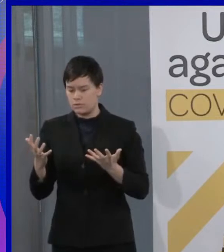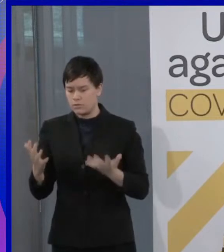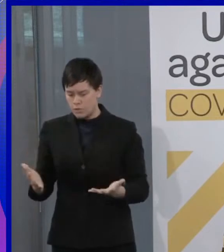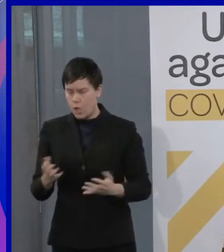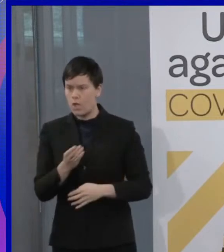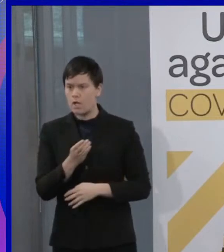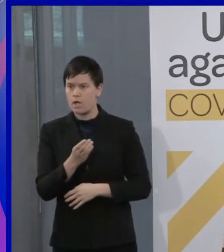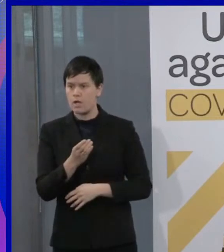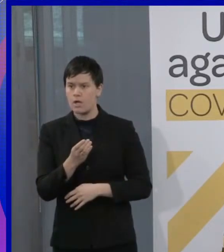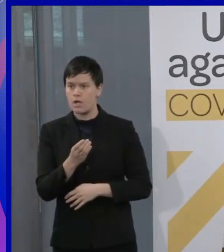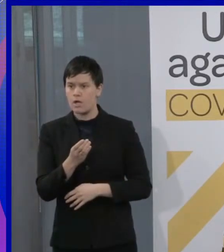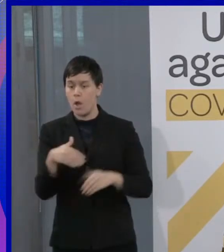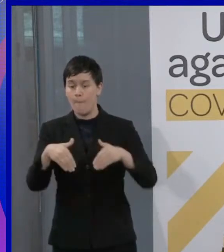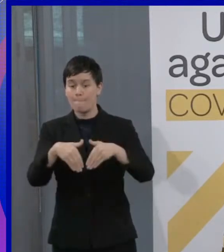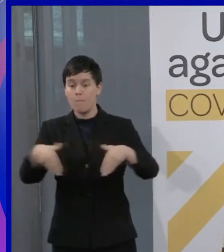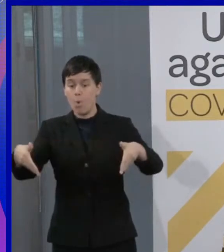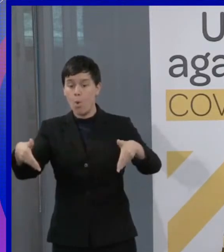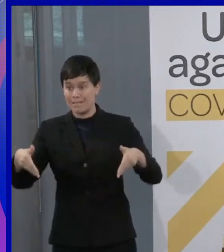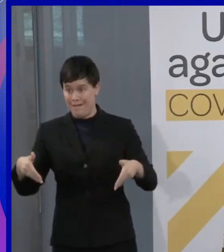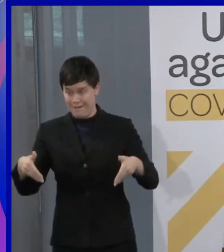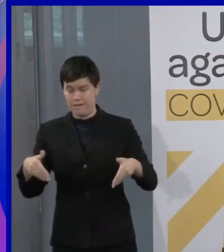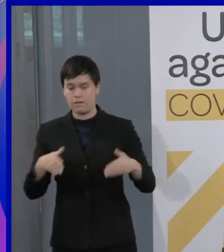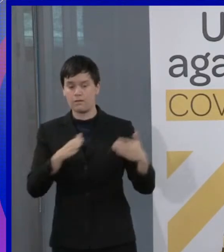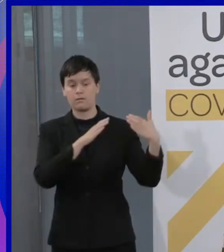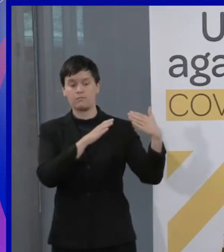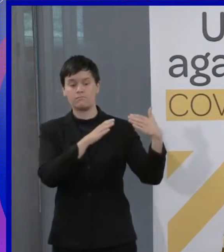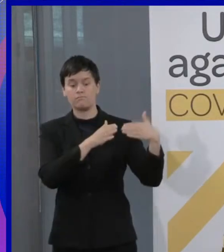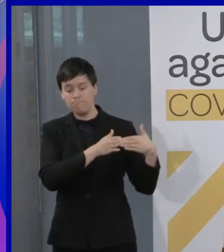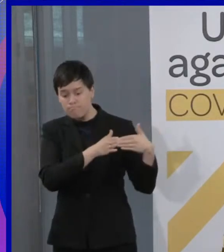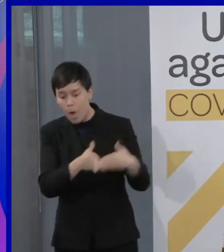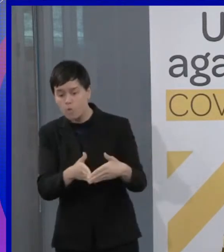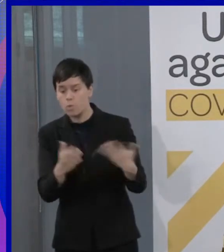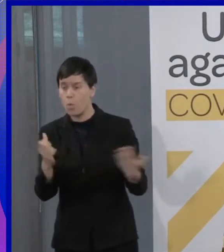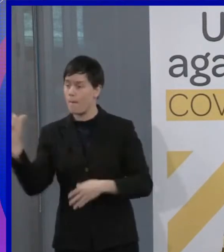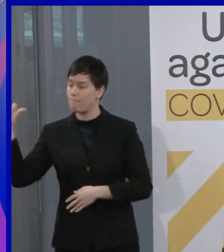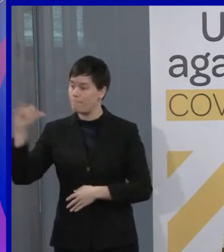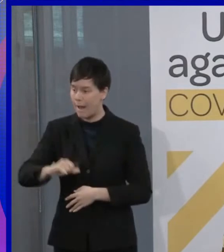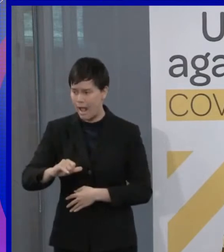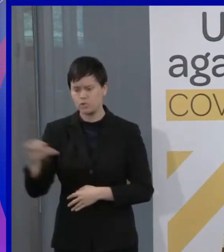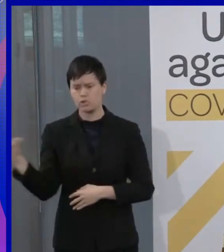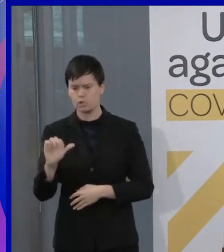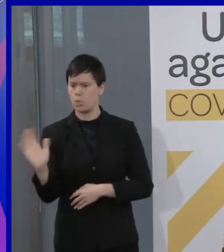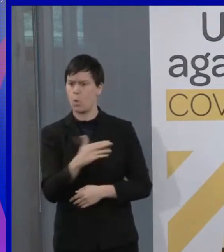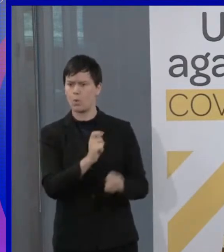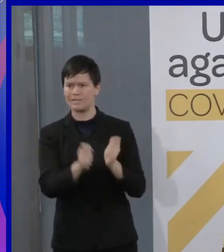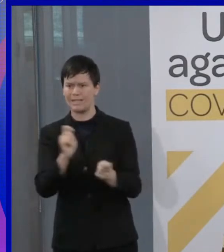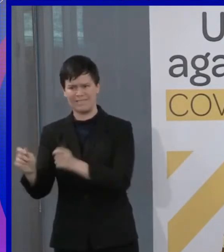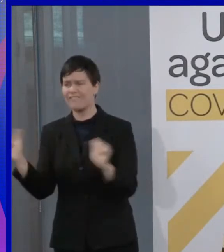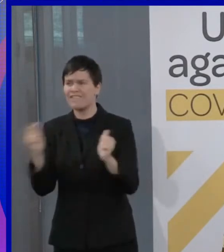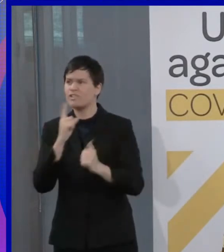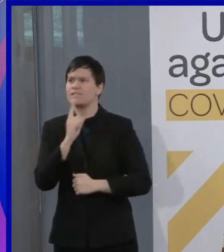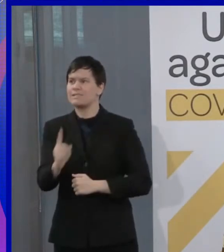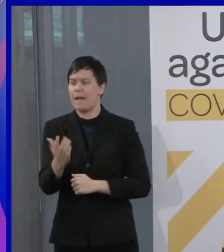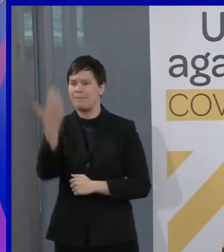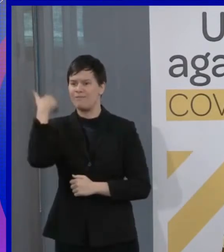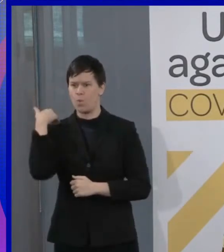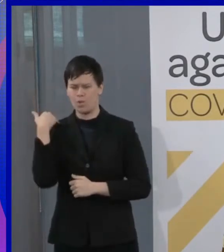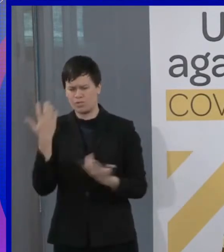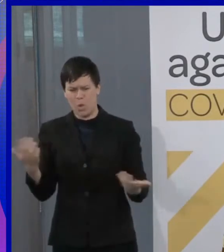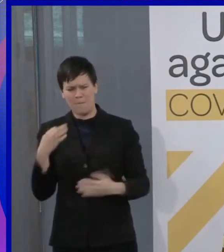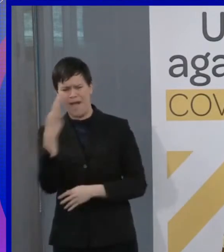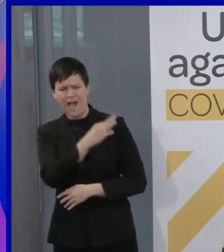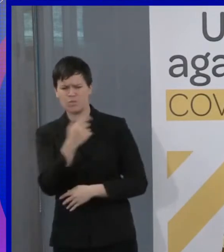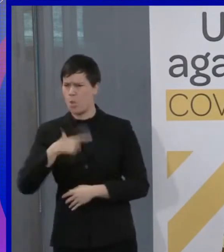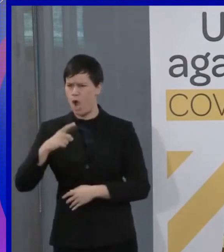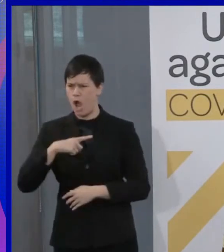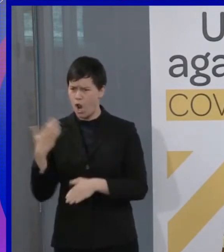asymptomatic testing on all border-facing workers would be underway. Why would it take so long between now and then to actually get it up and running when we've seen